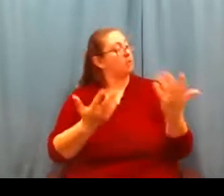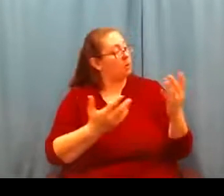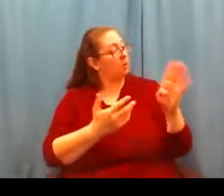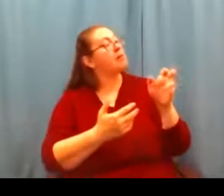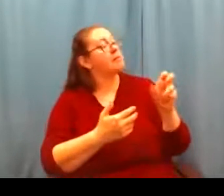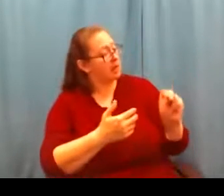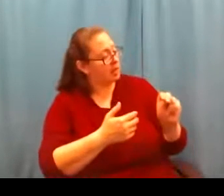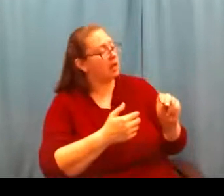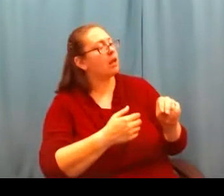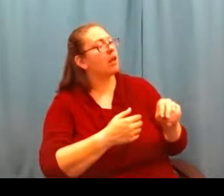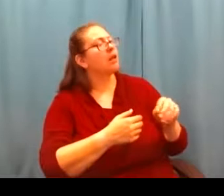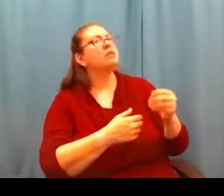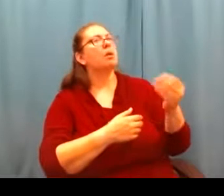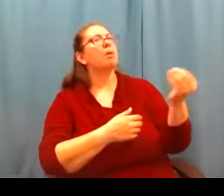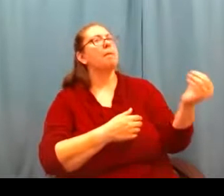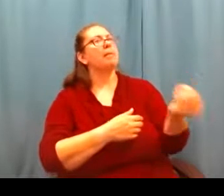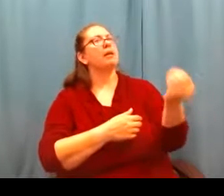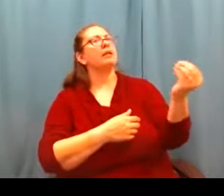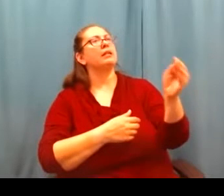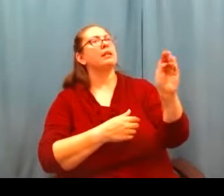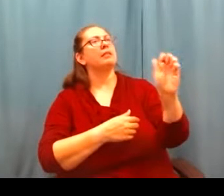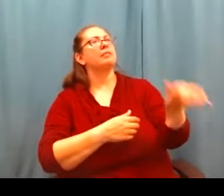on Monday, the 18th,